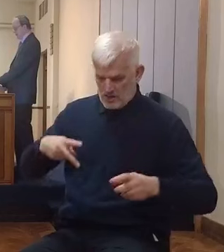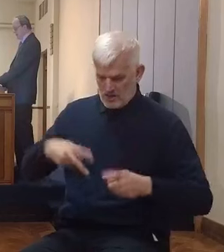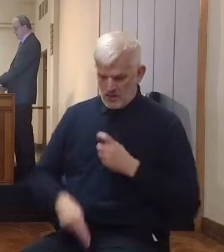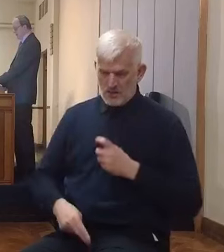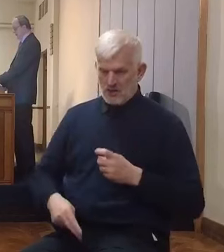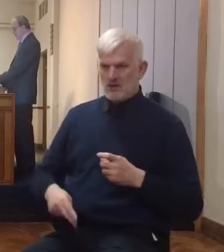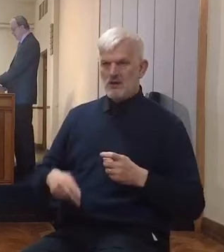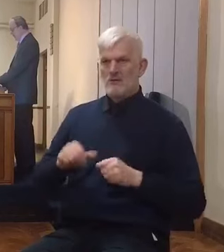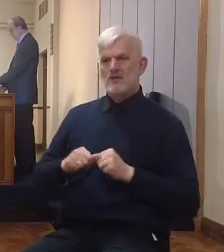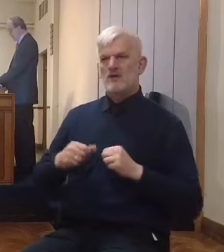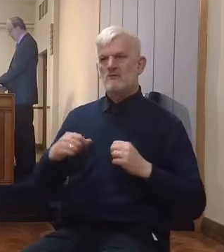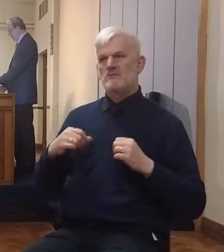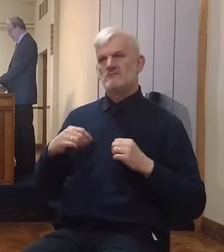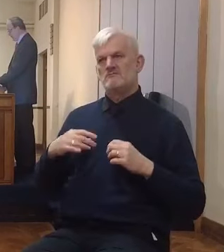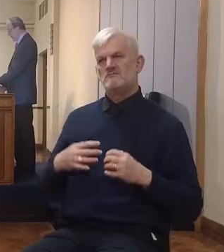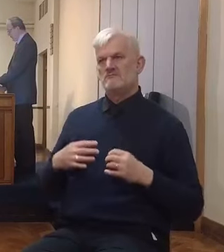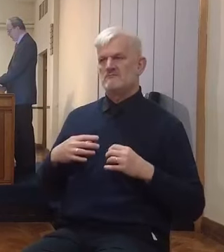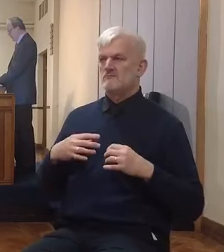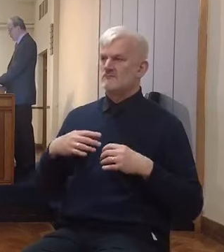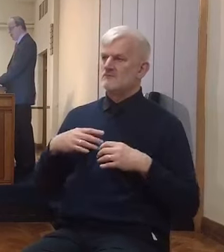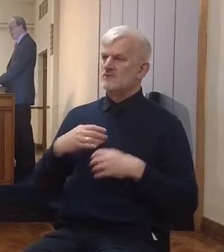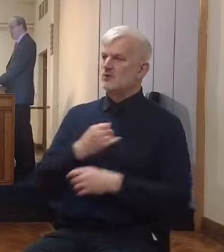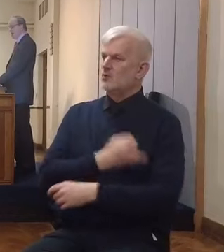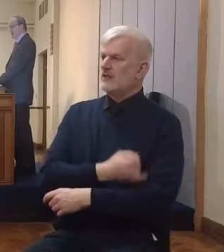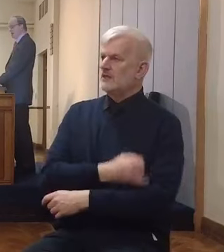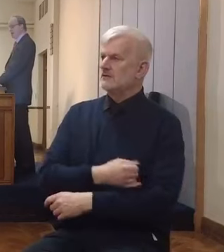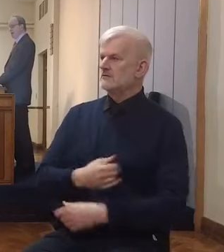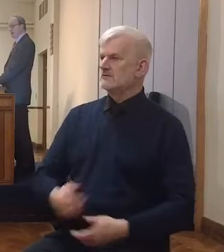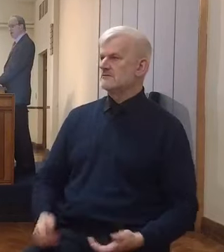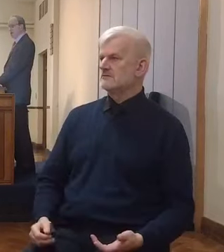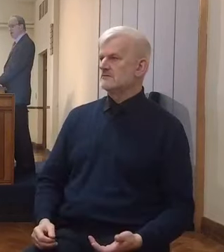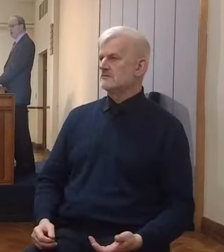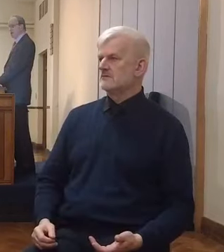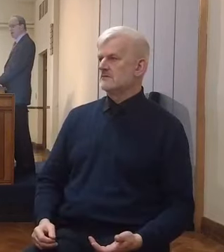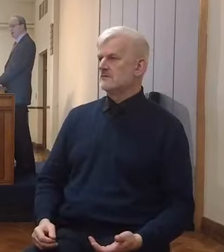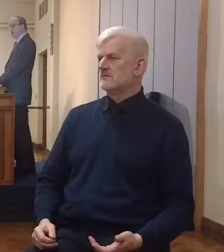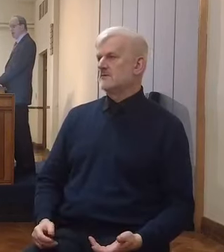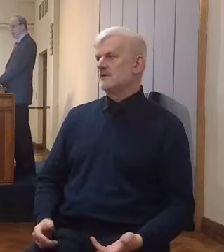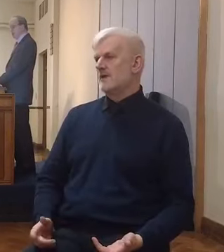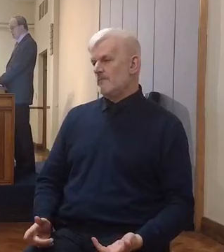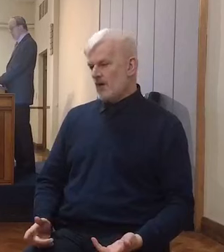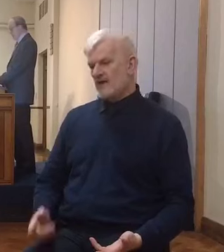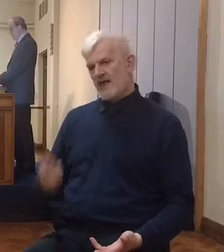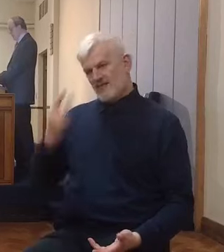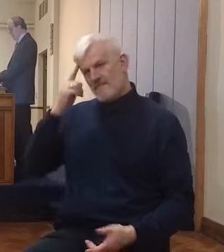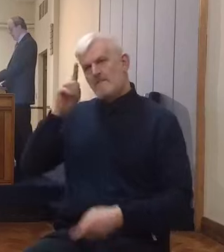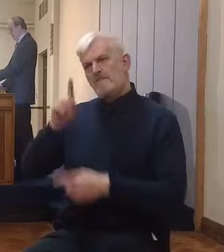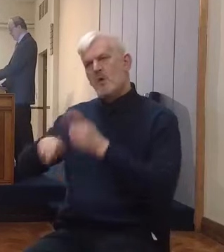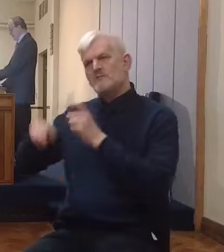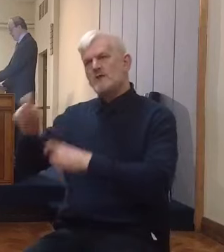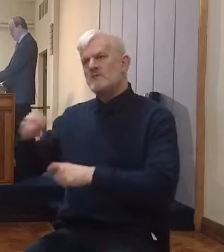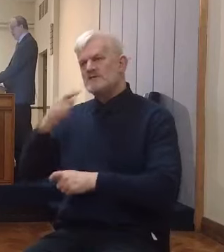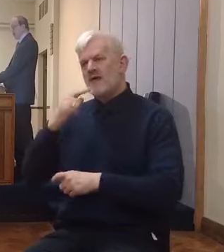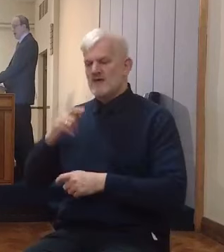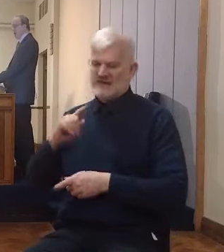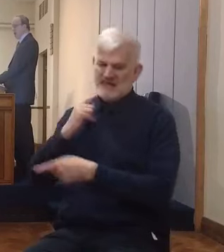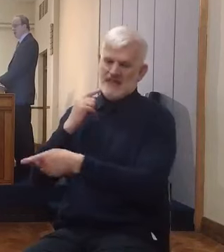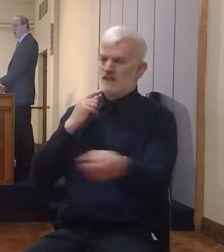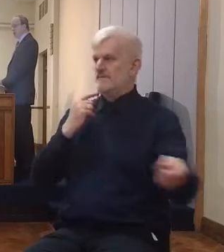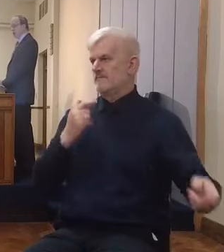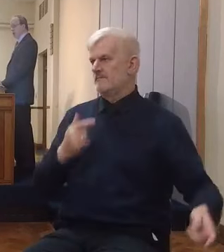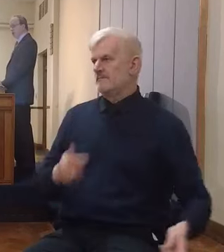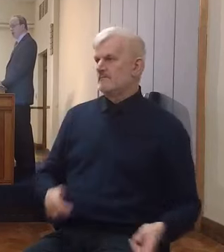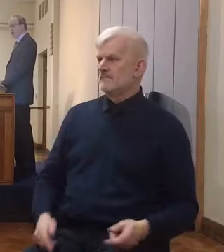purposes. But the favorite view is that it's a form of execution of horses, partly so that the